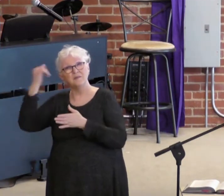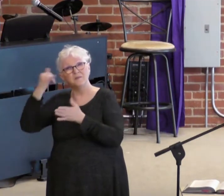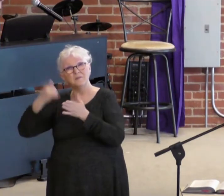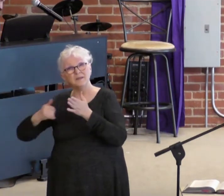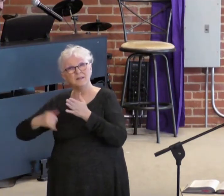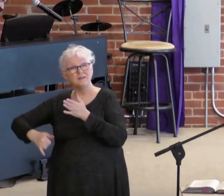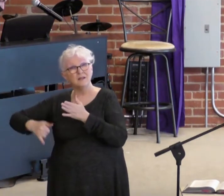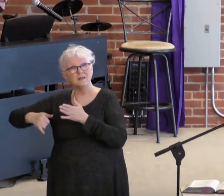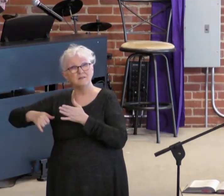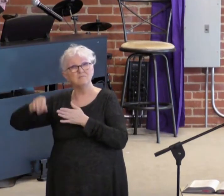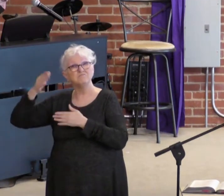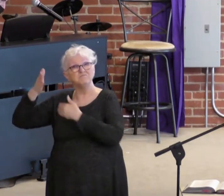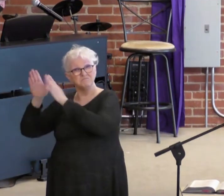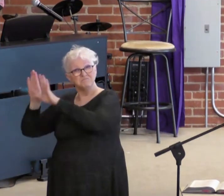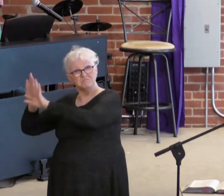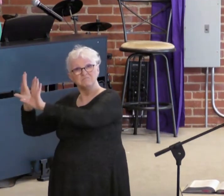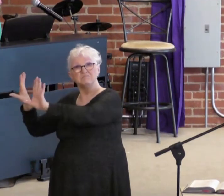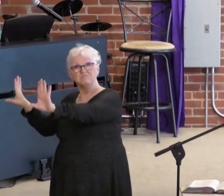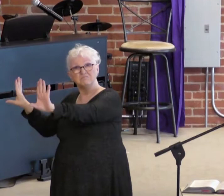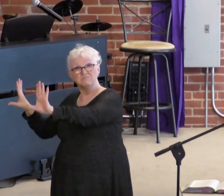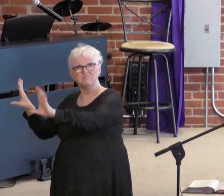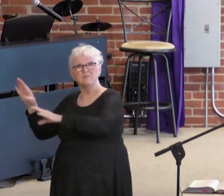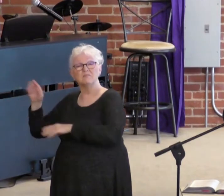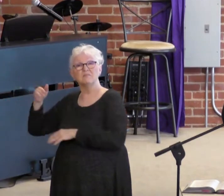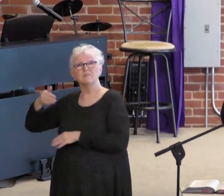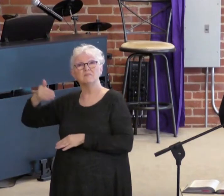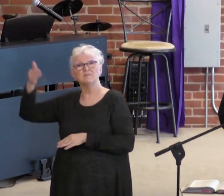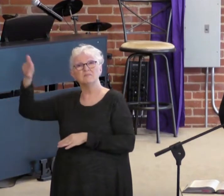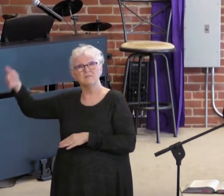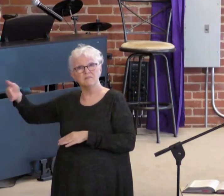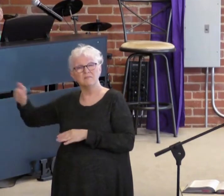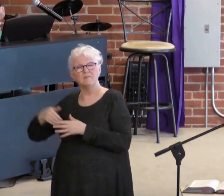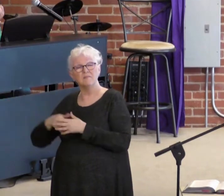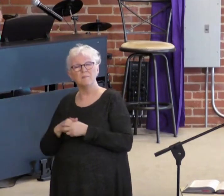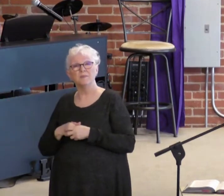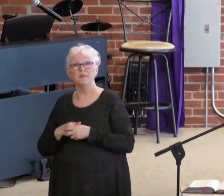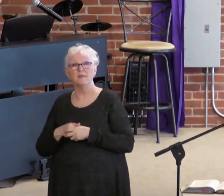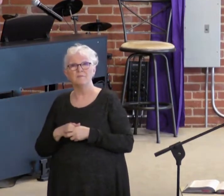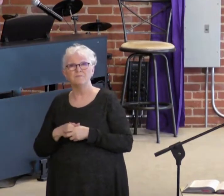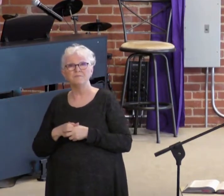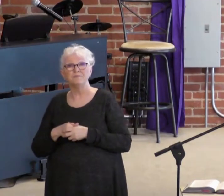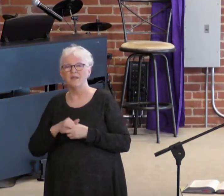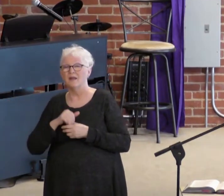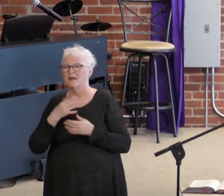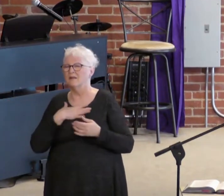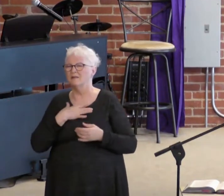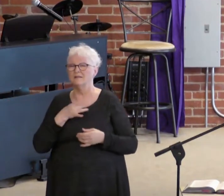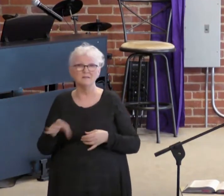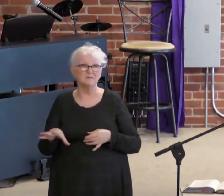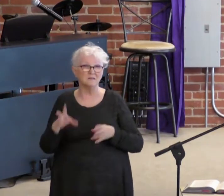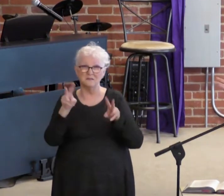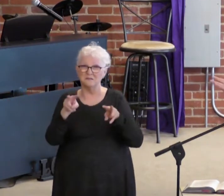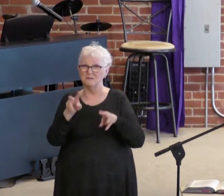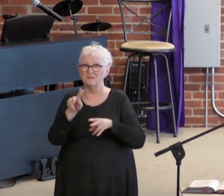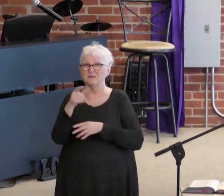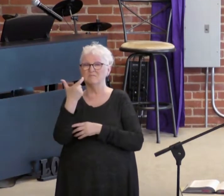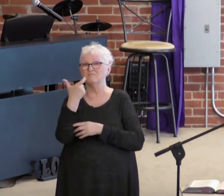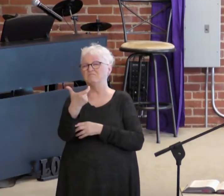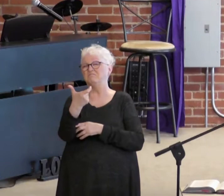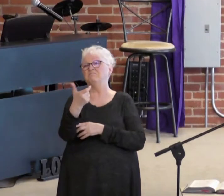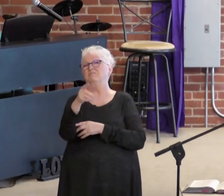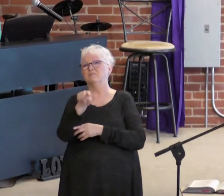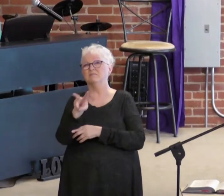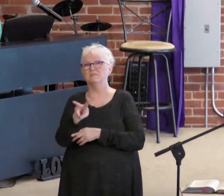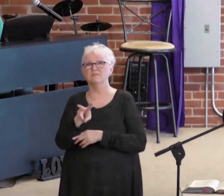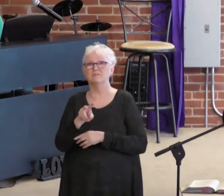right now. And I don't like watching the news. It disturbs me. It troubles me. But we need to be aware